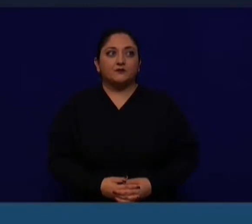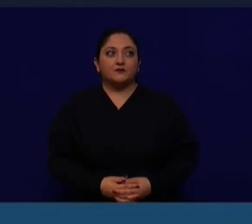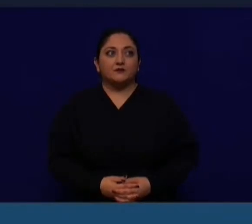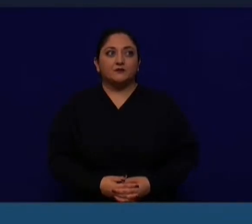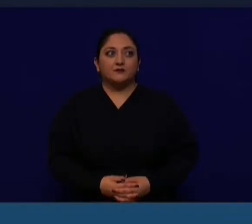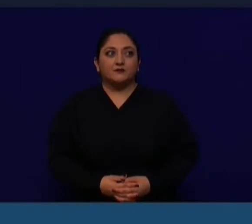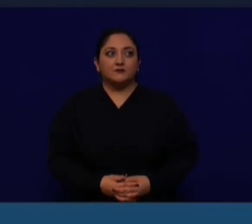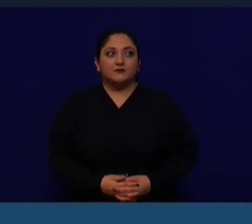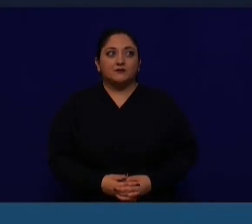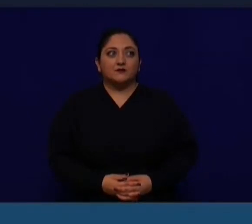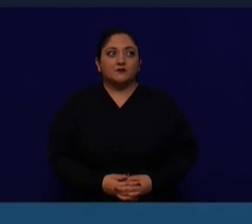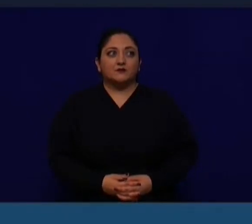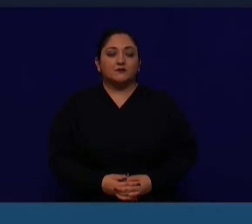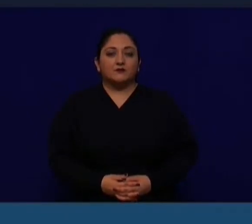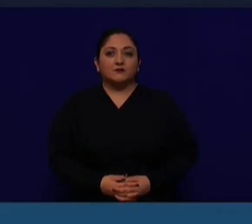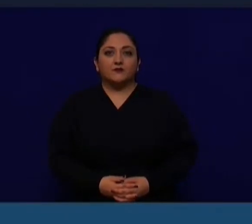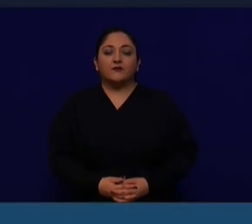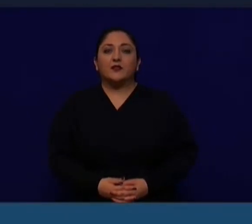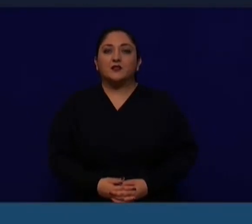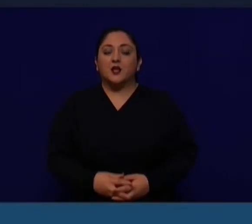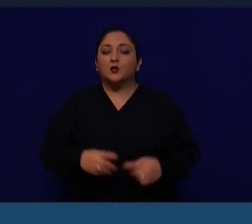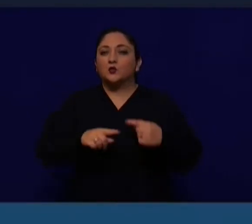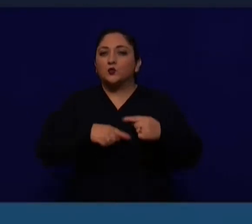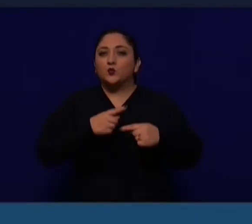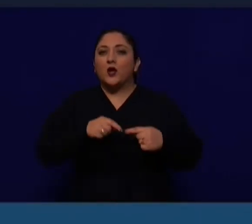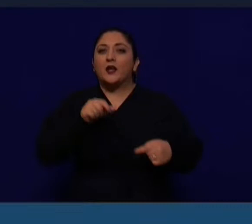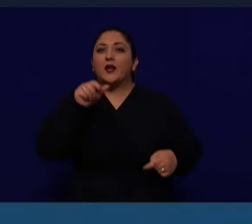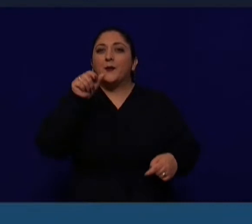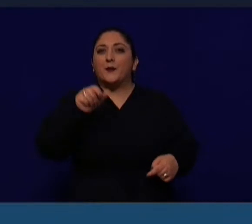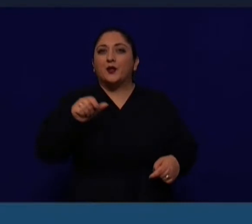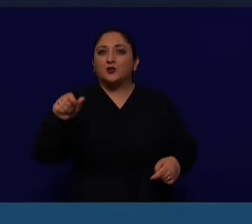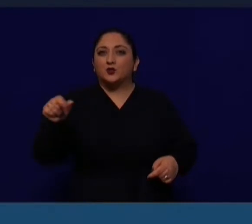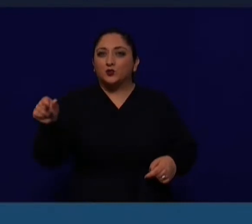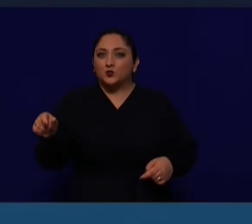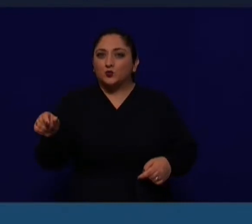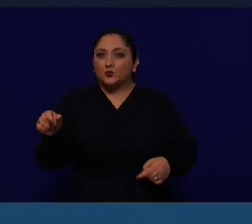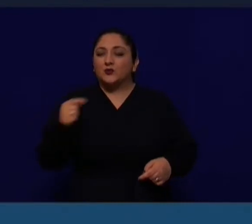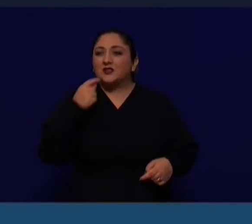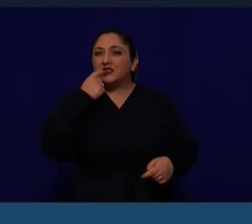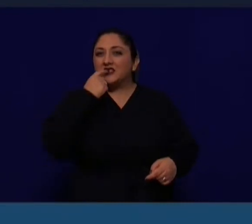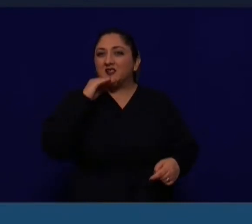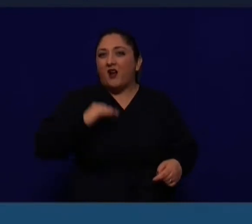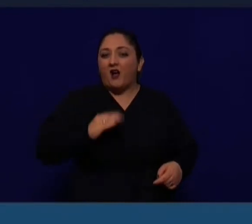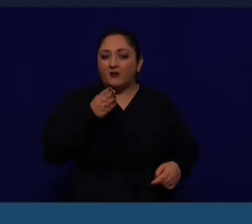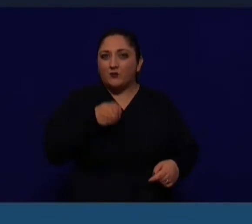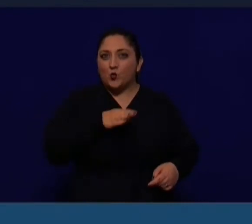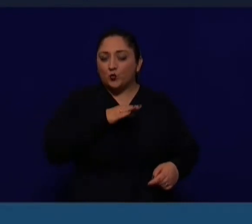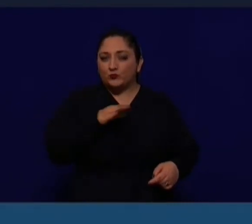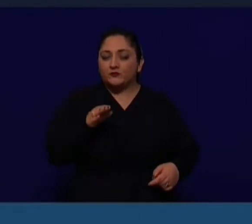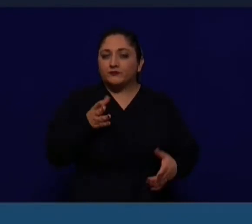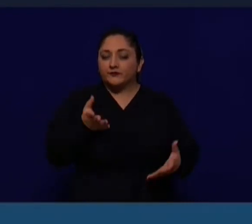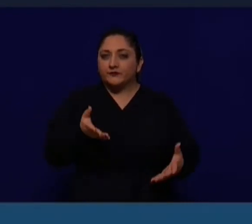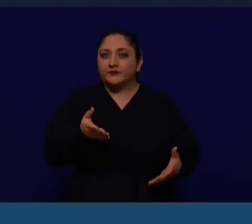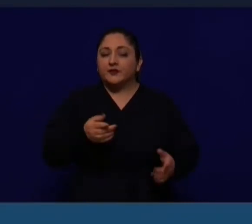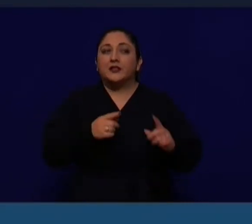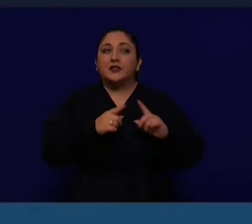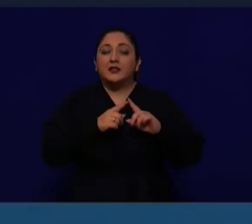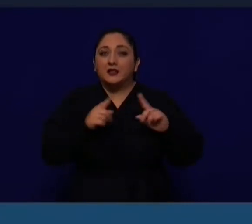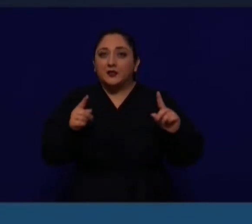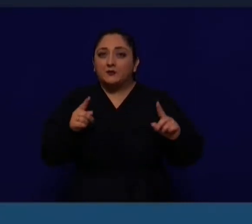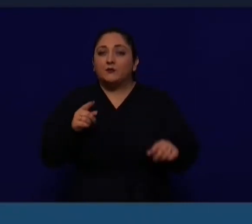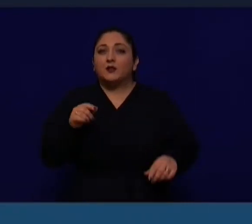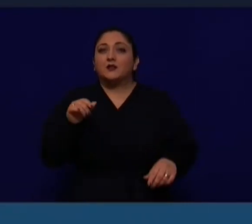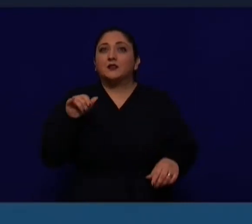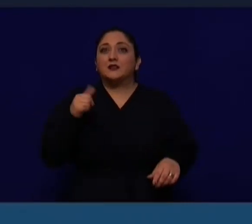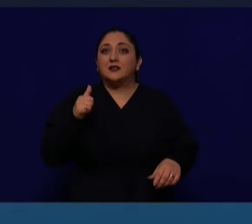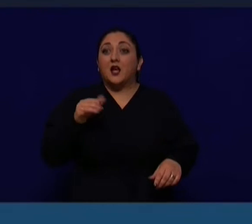With respect to the people, as I explained, we are seeing people who are dying of a younger age, but when you have a higher amount of people